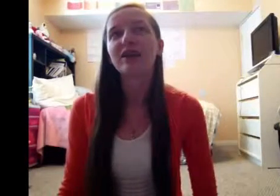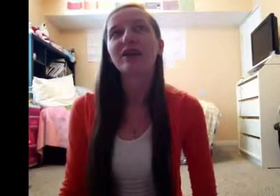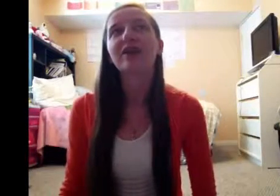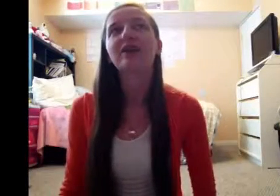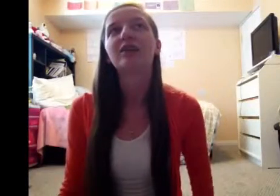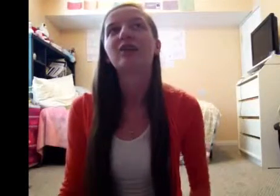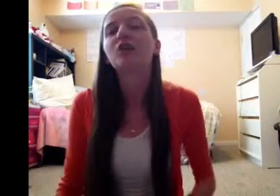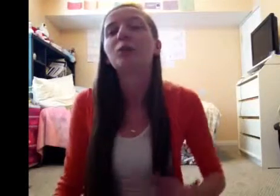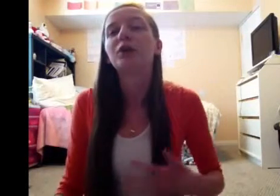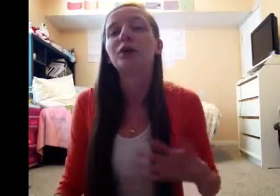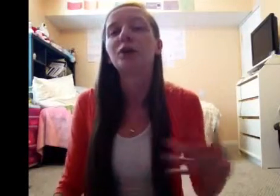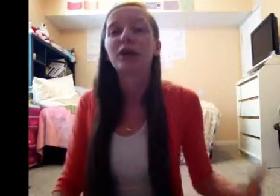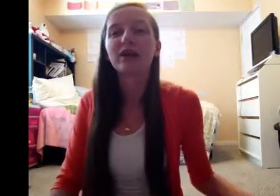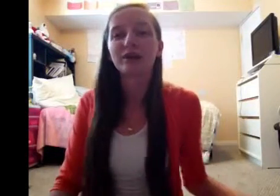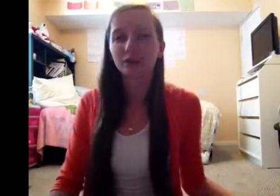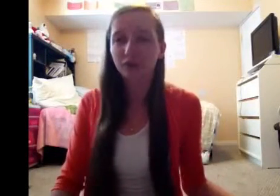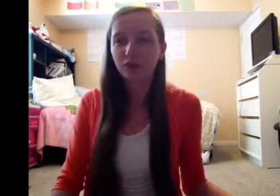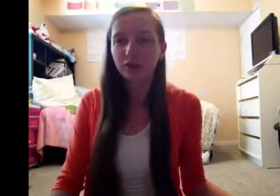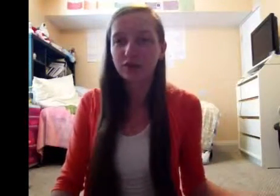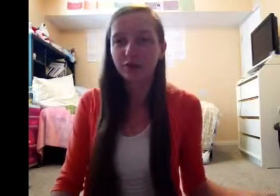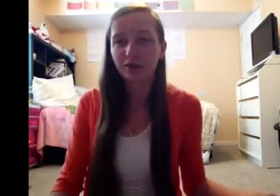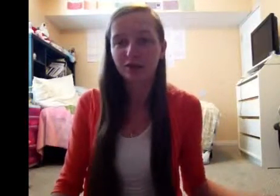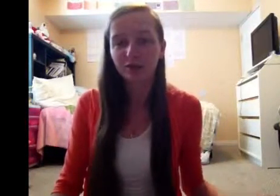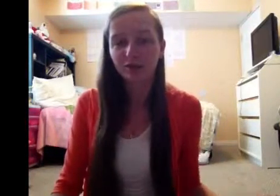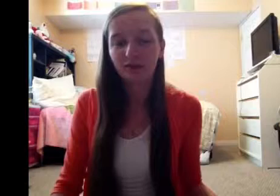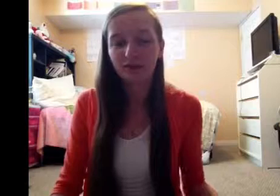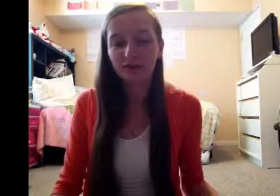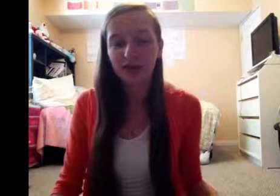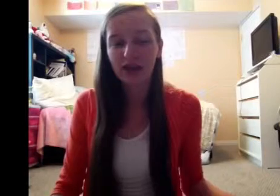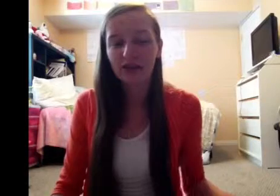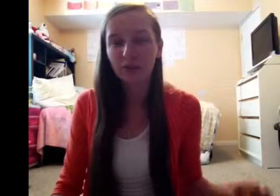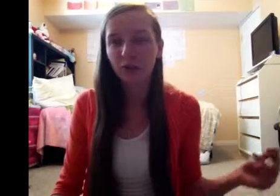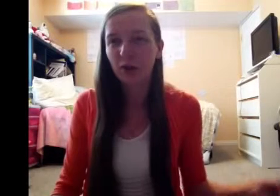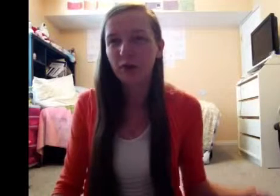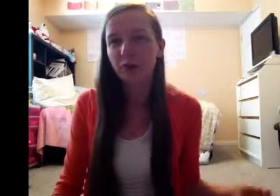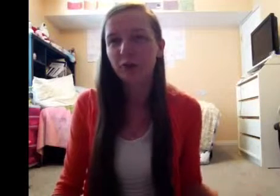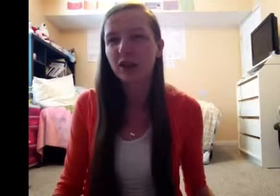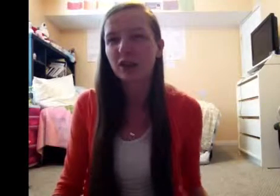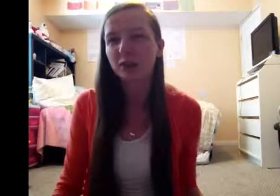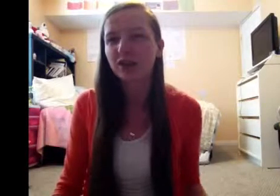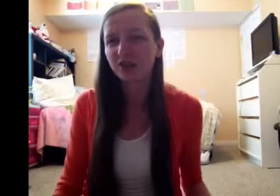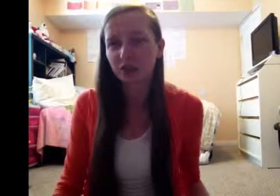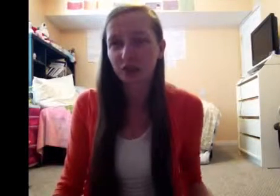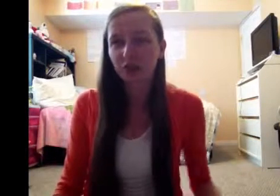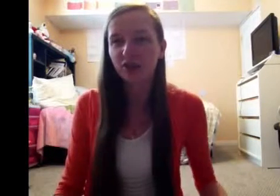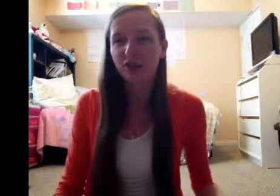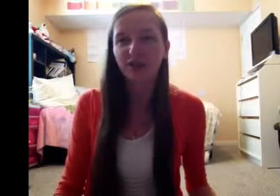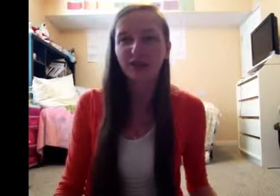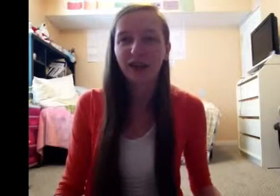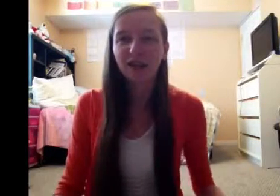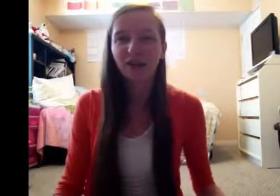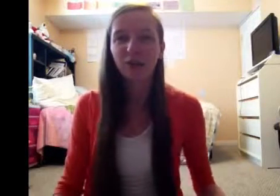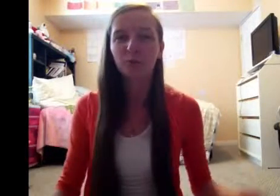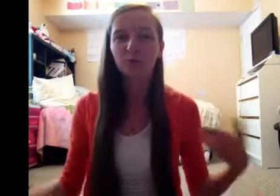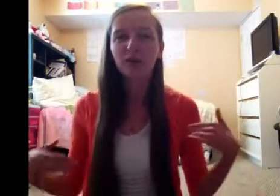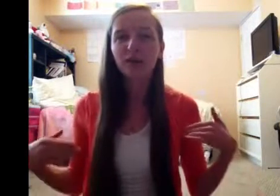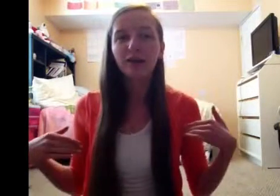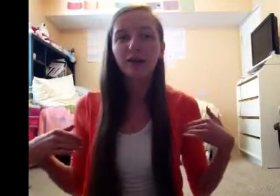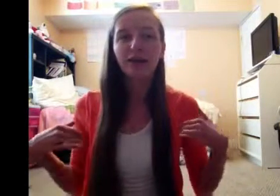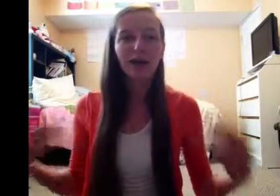like super great sources that you could kind of build off of that were easier to understand, I guess. So I